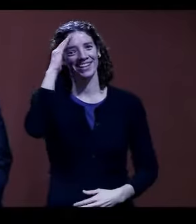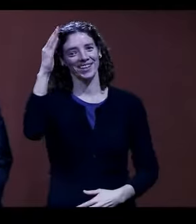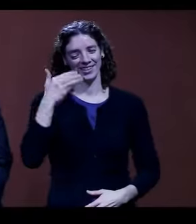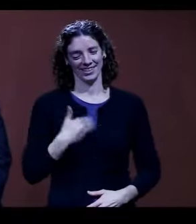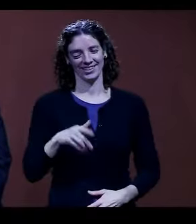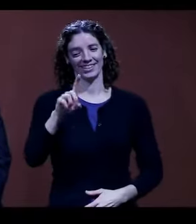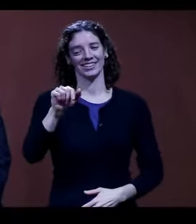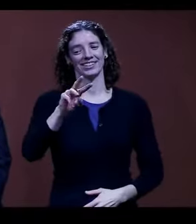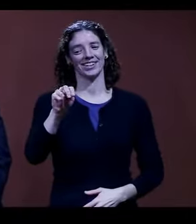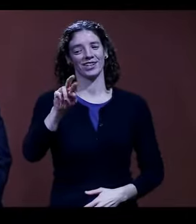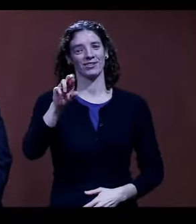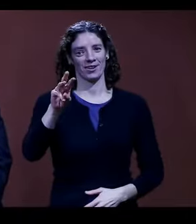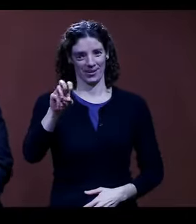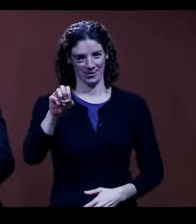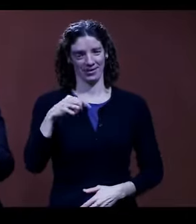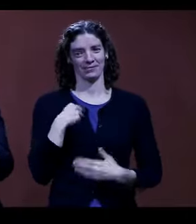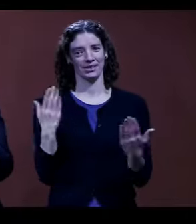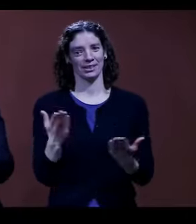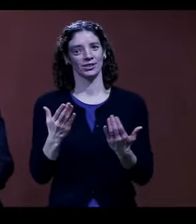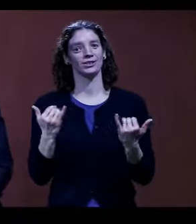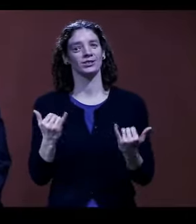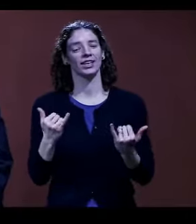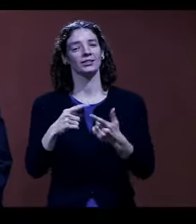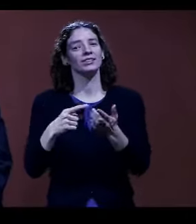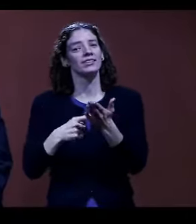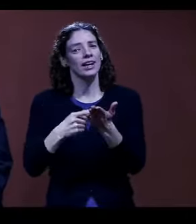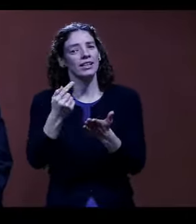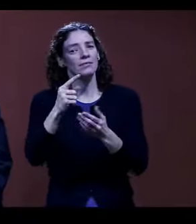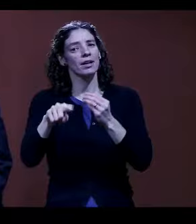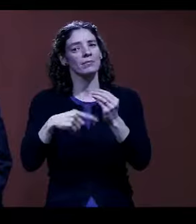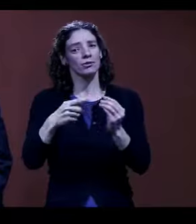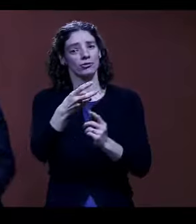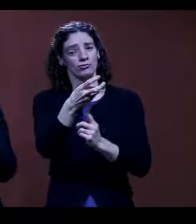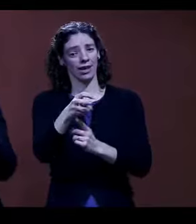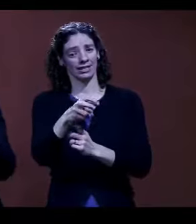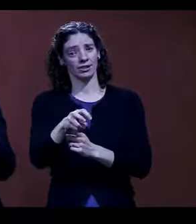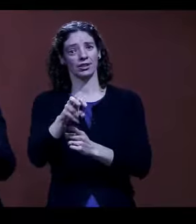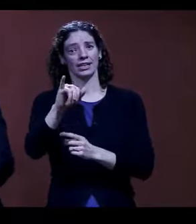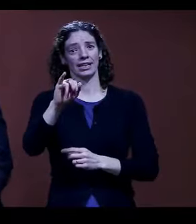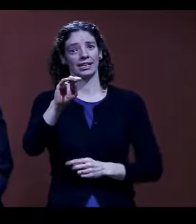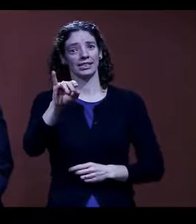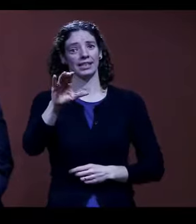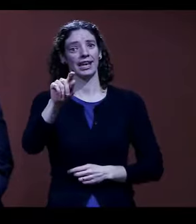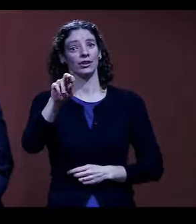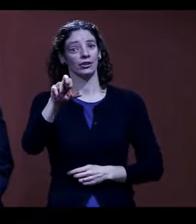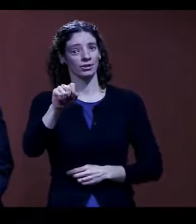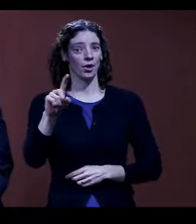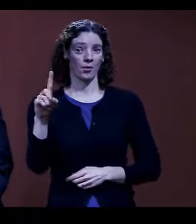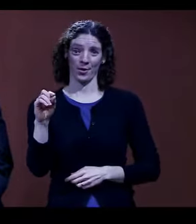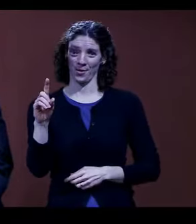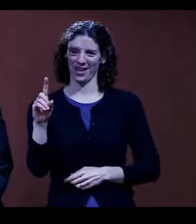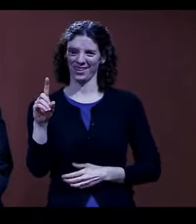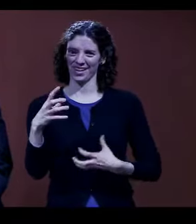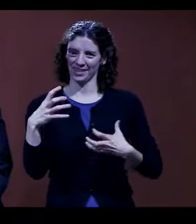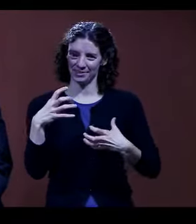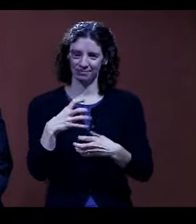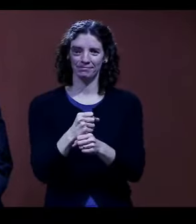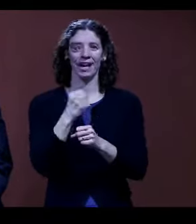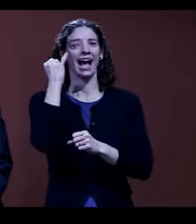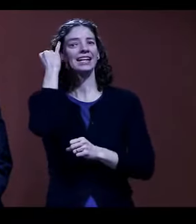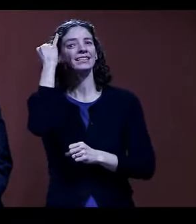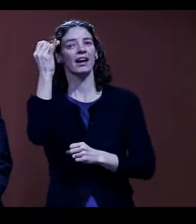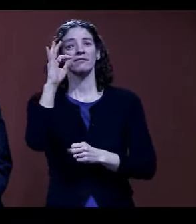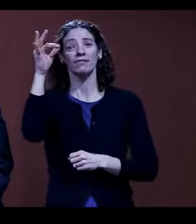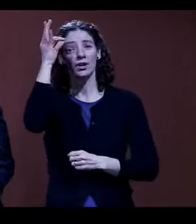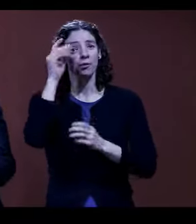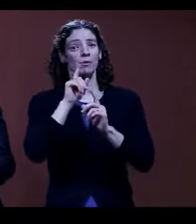Hi, my name is Dawn Rowe, and I'm here today to talk a little bit about Transition Indicators 101, and give you an overview of the federal